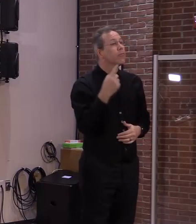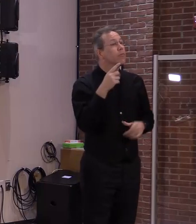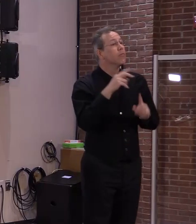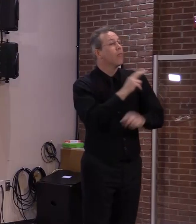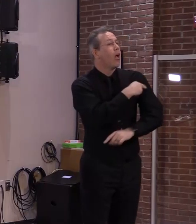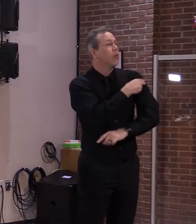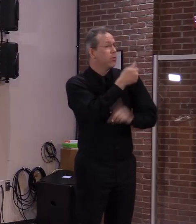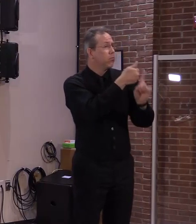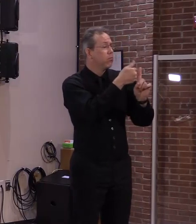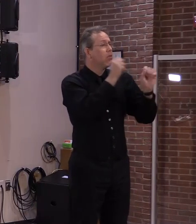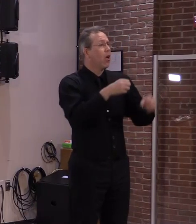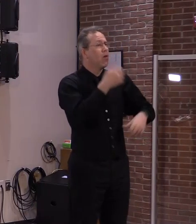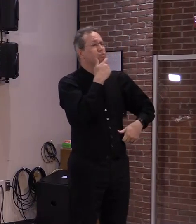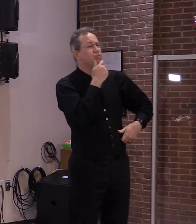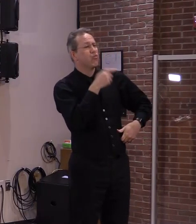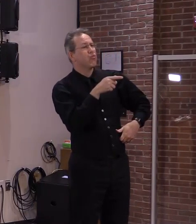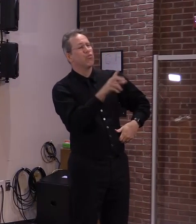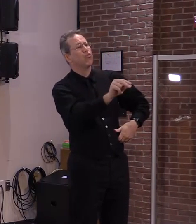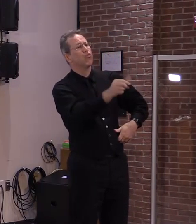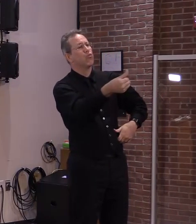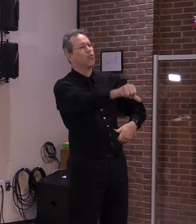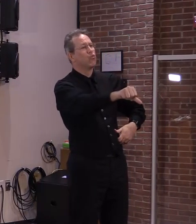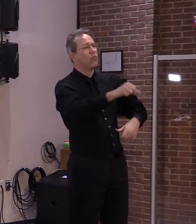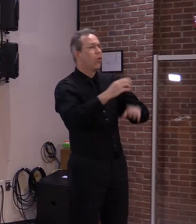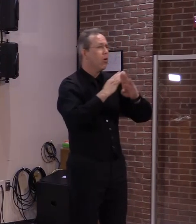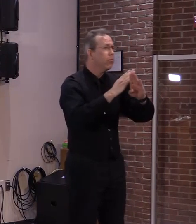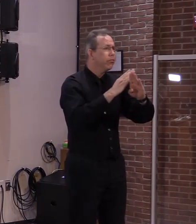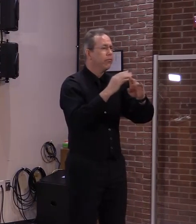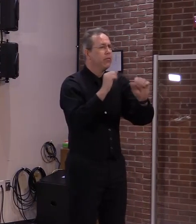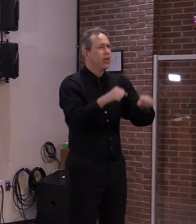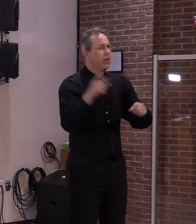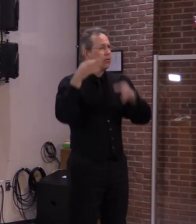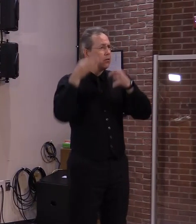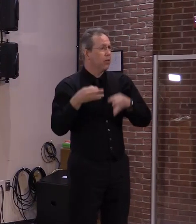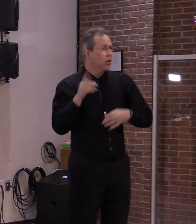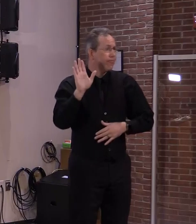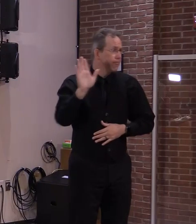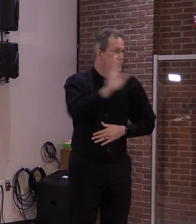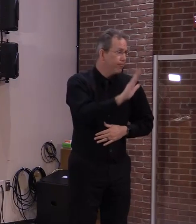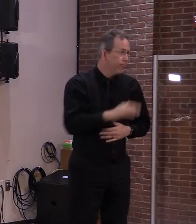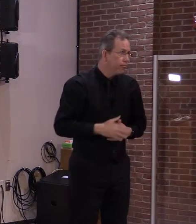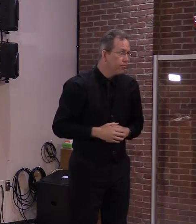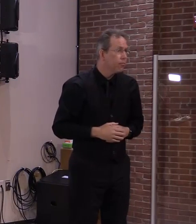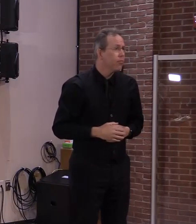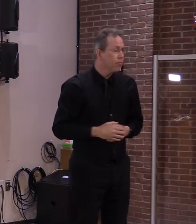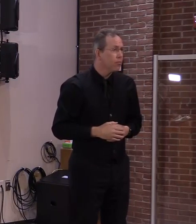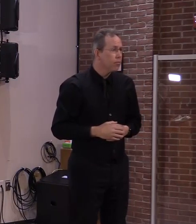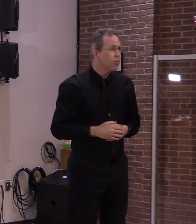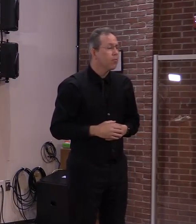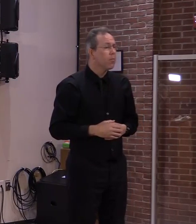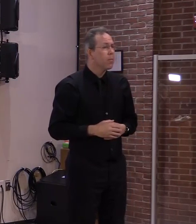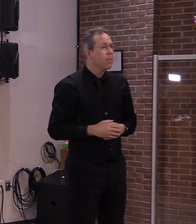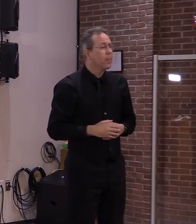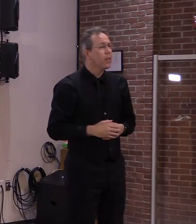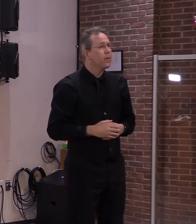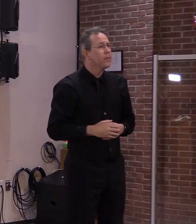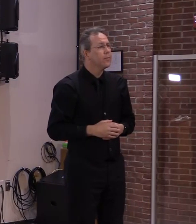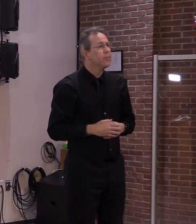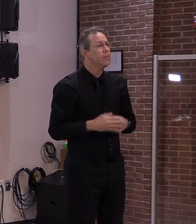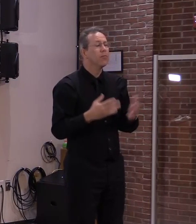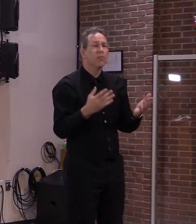stringent standards and guidance, so as long as they otherwise comply with applicable laws